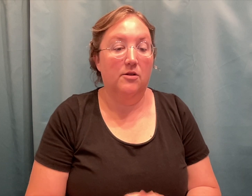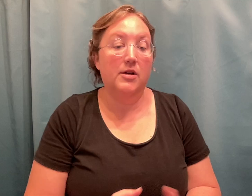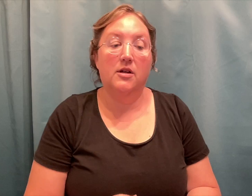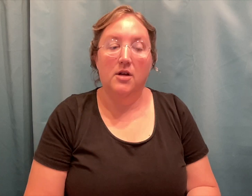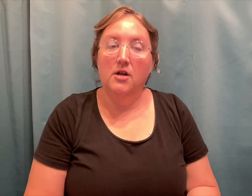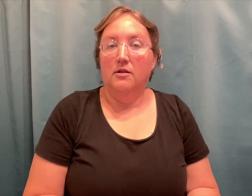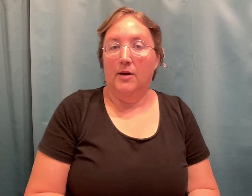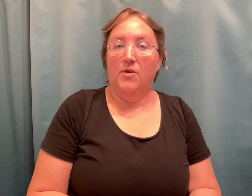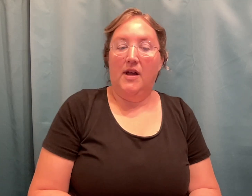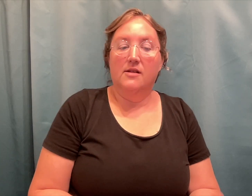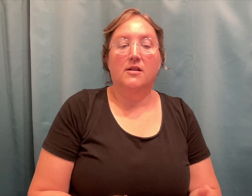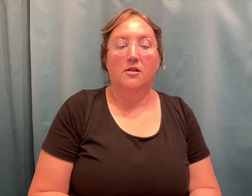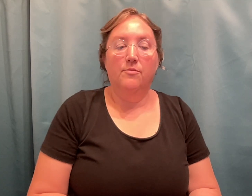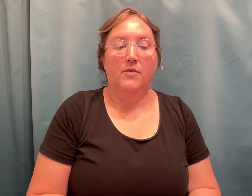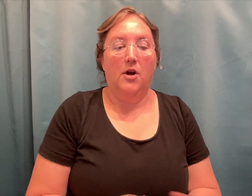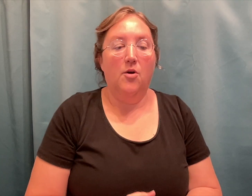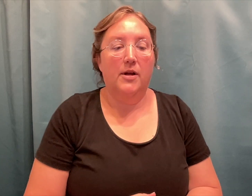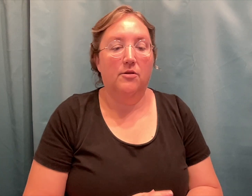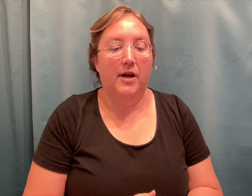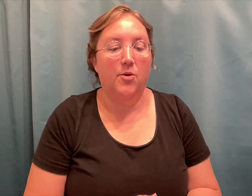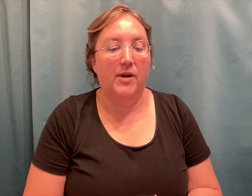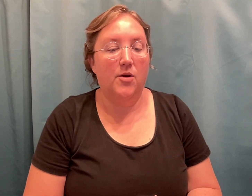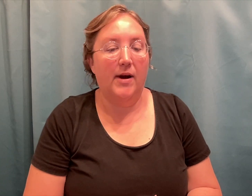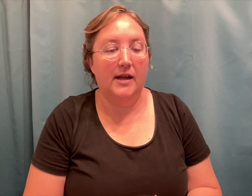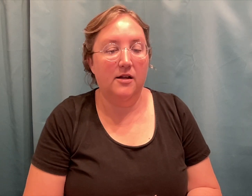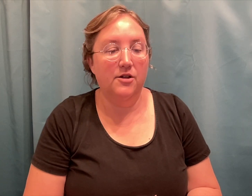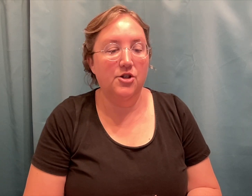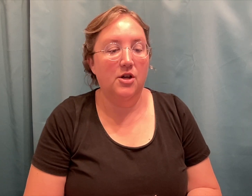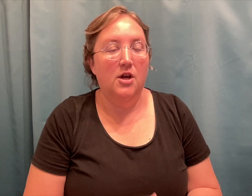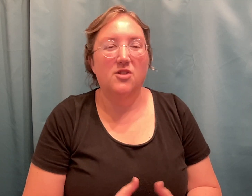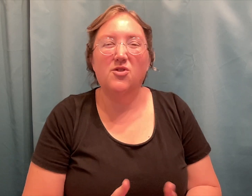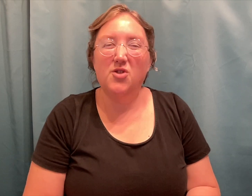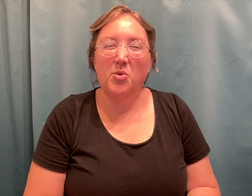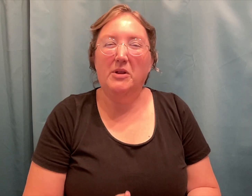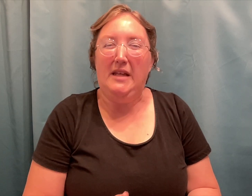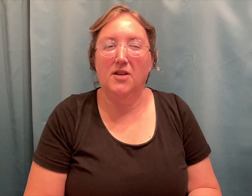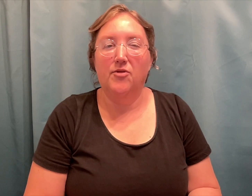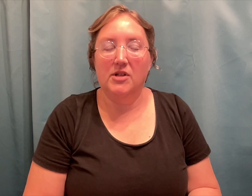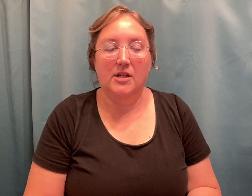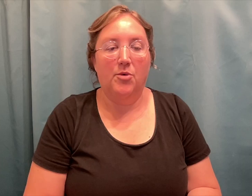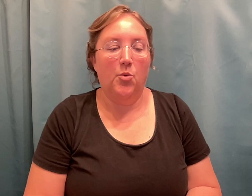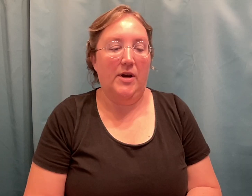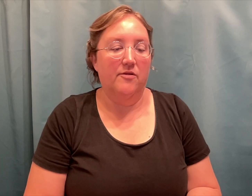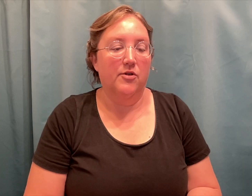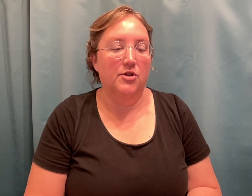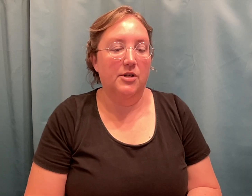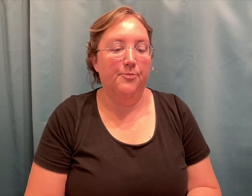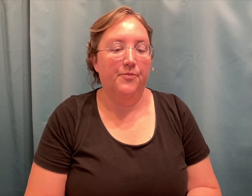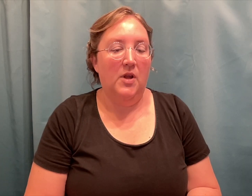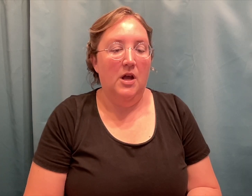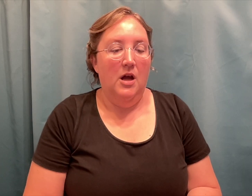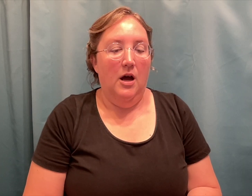learning. Like with ASL, they already learn how to read and write English, so there's no real need for a separate written version.